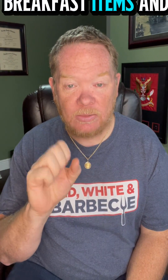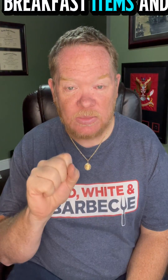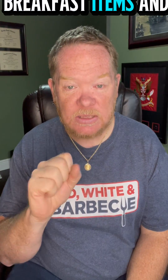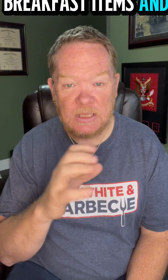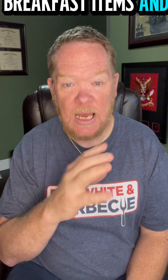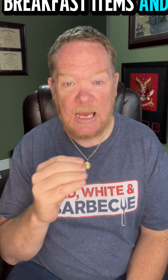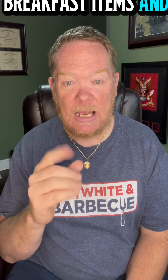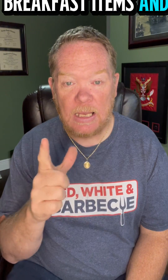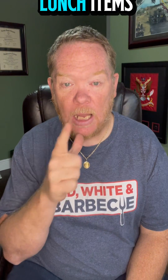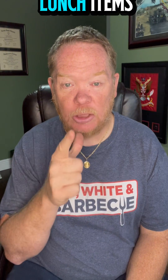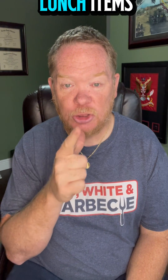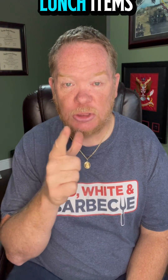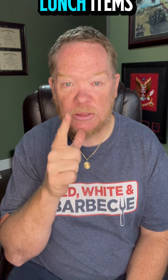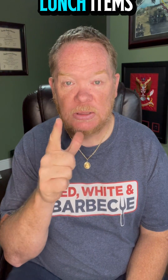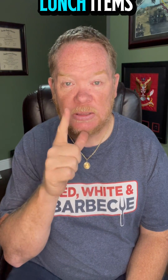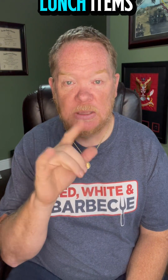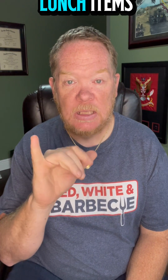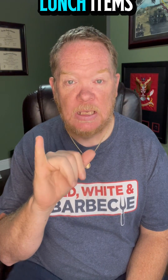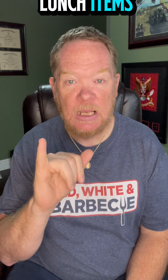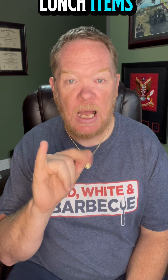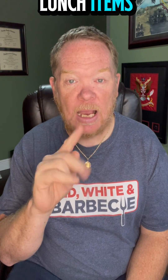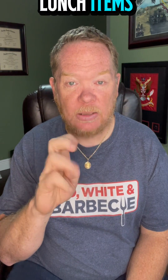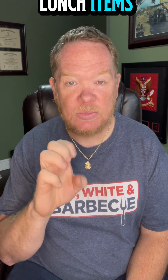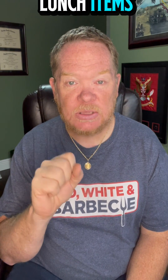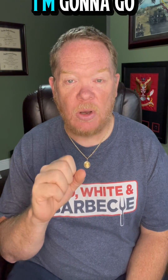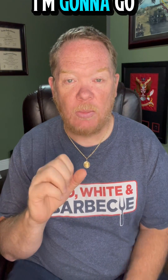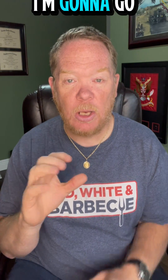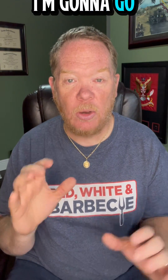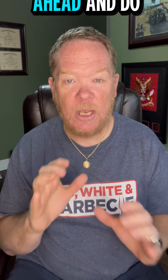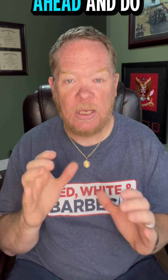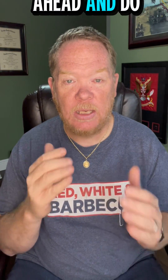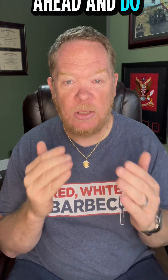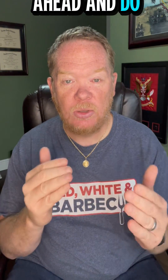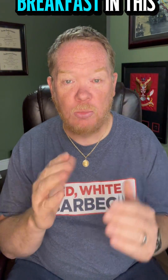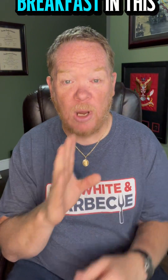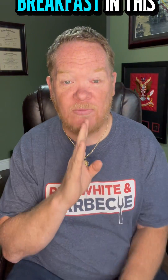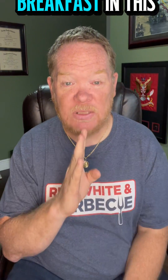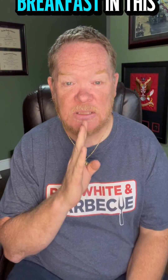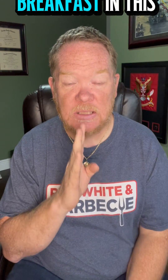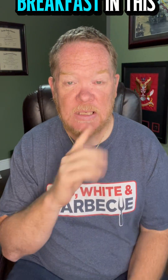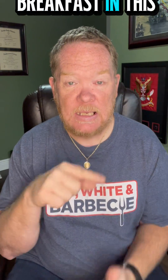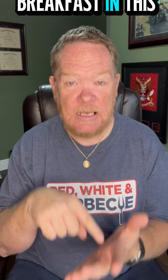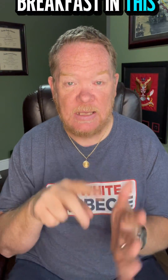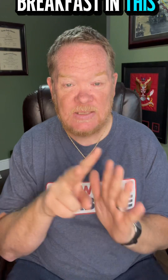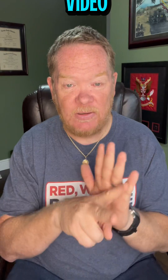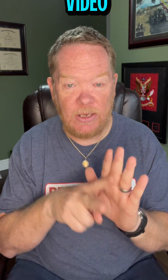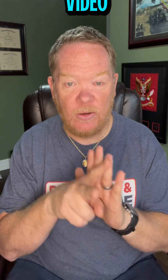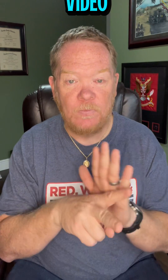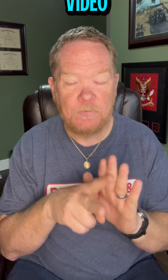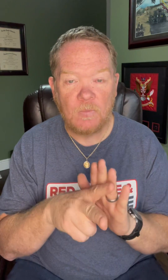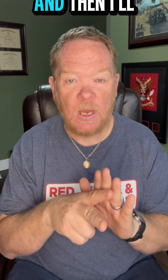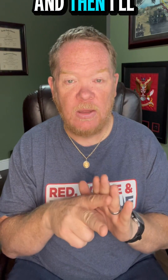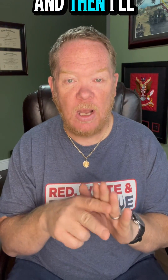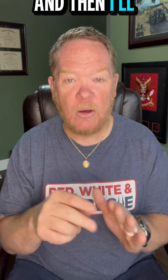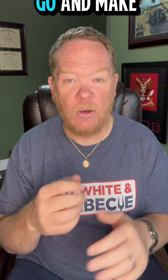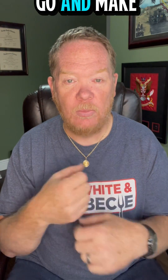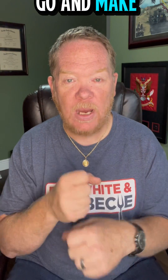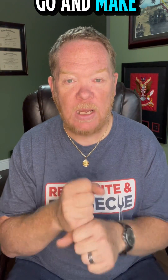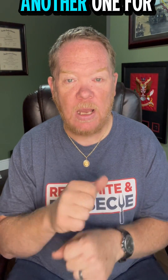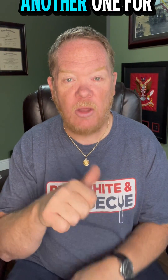items and lunch items. I'm going to go ahead and do breakfast in this video, and then I'll go ahead and make another